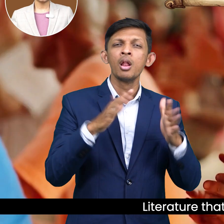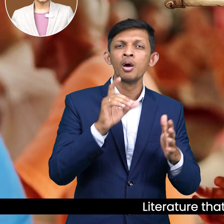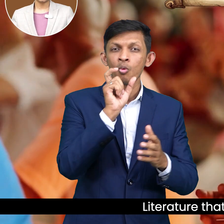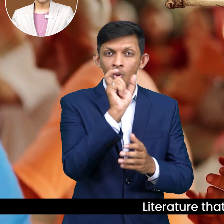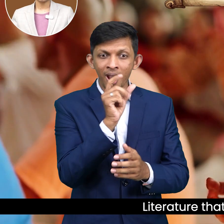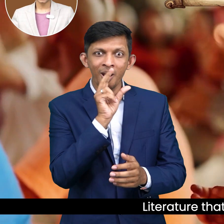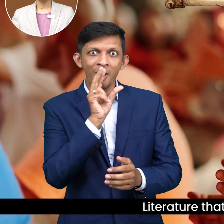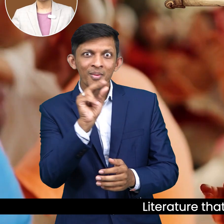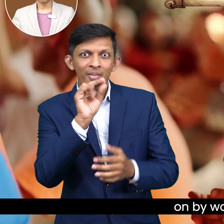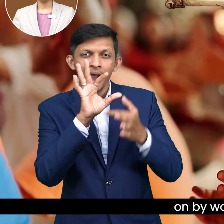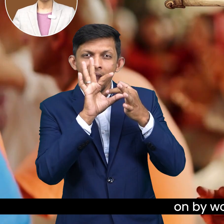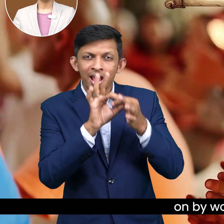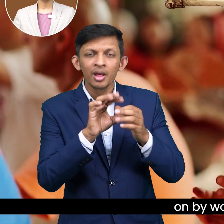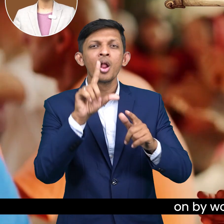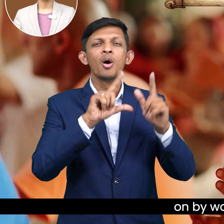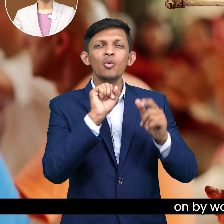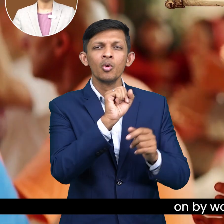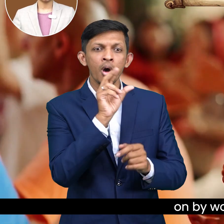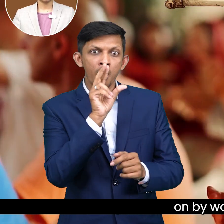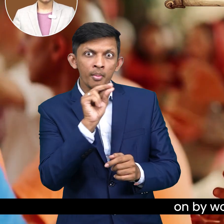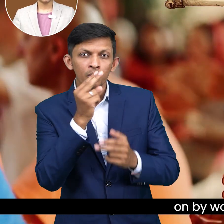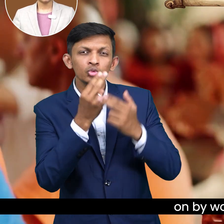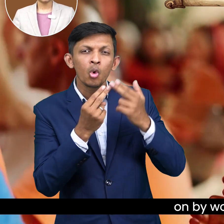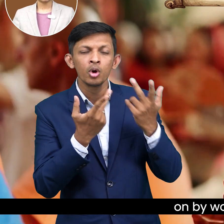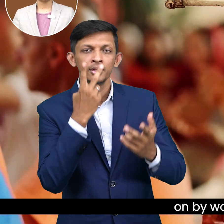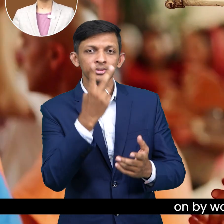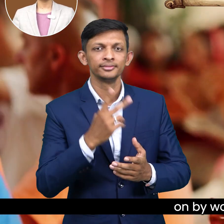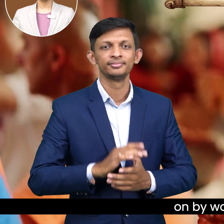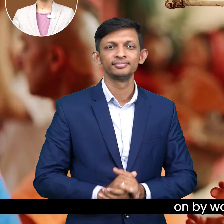Literature that has been passed on by word of mouth.